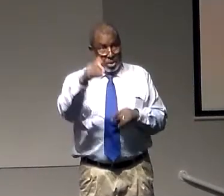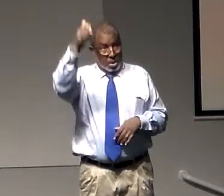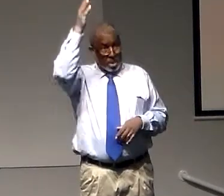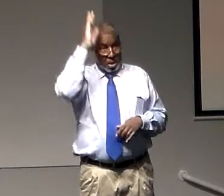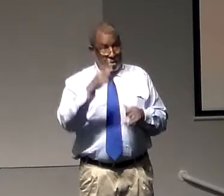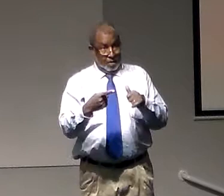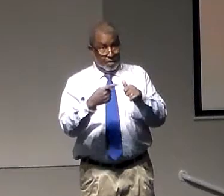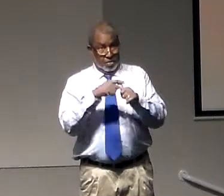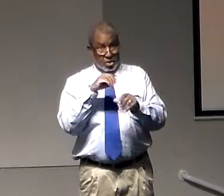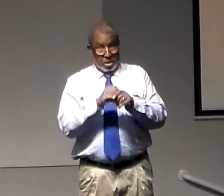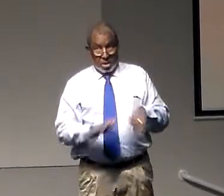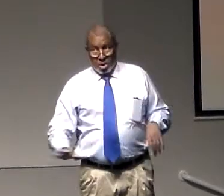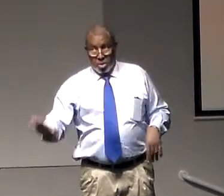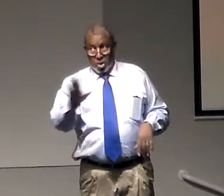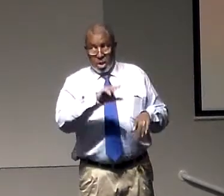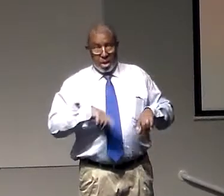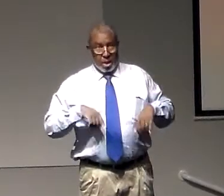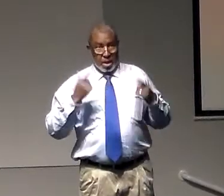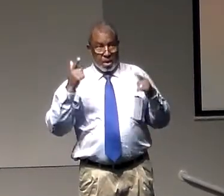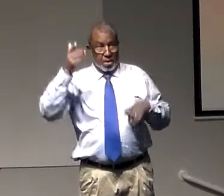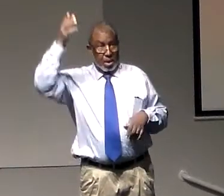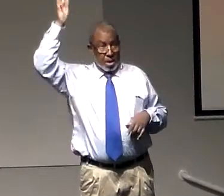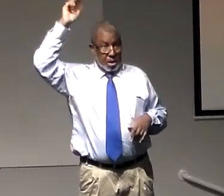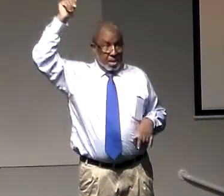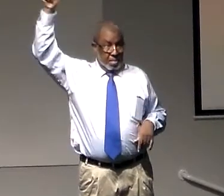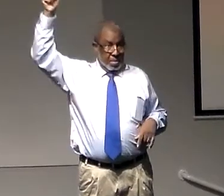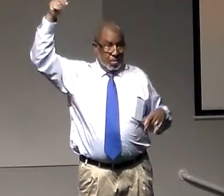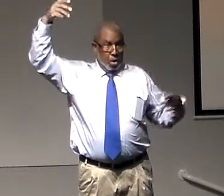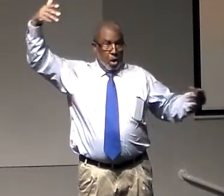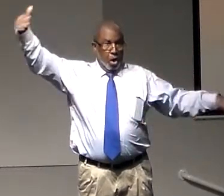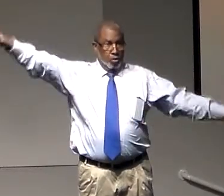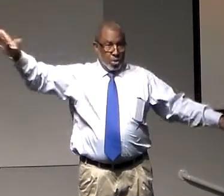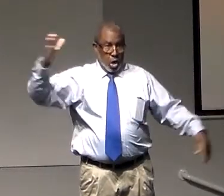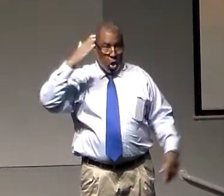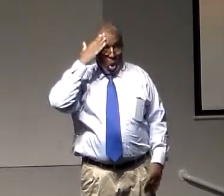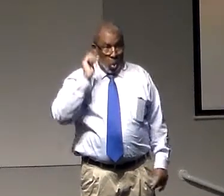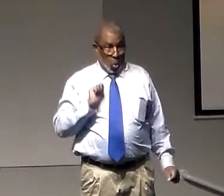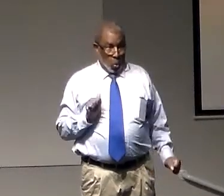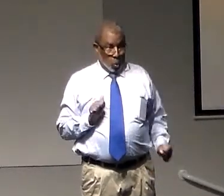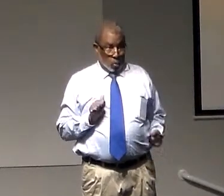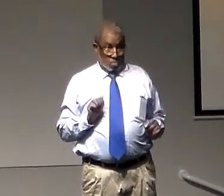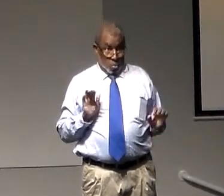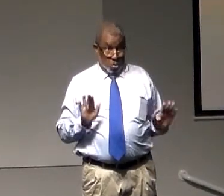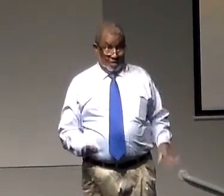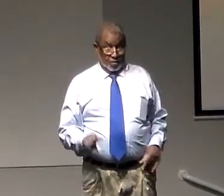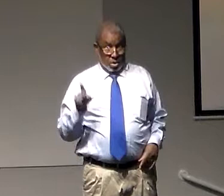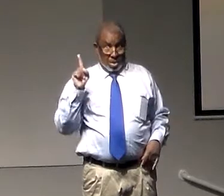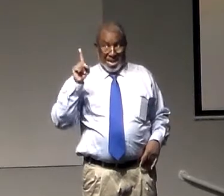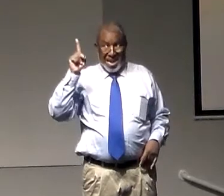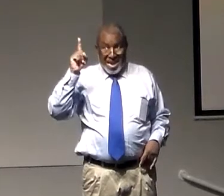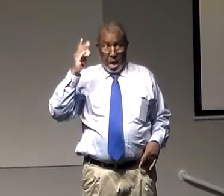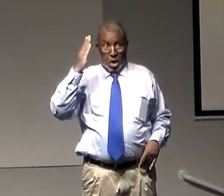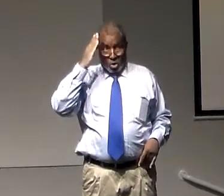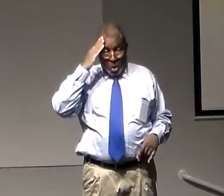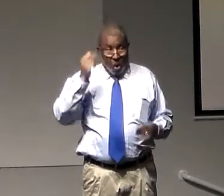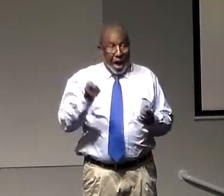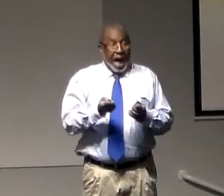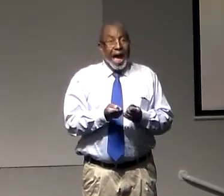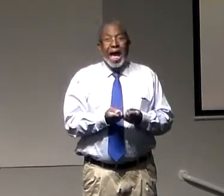If you don't put God first in your life, guess what? God Himself already knows. Because